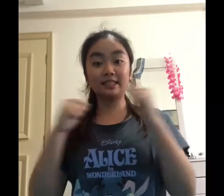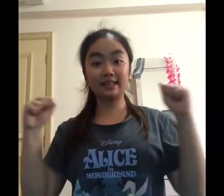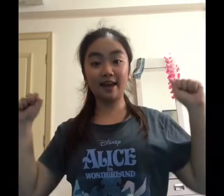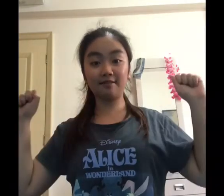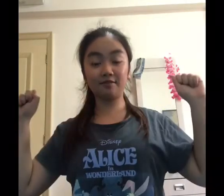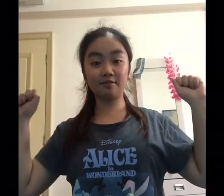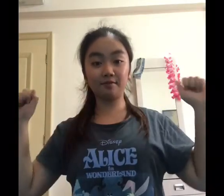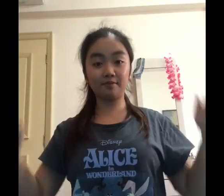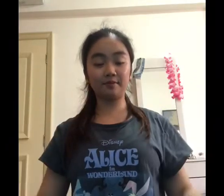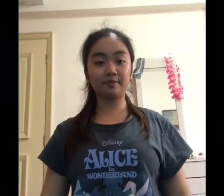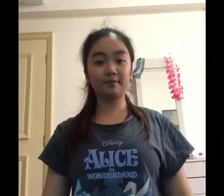safe.